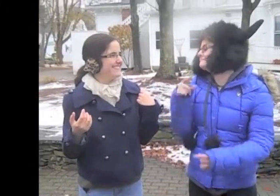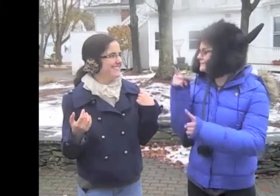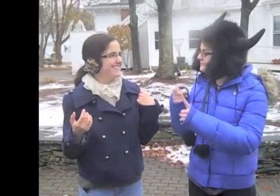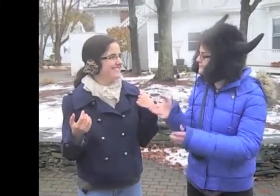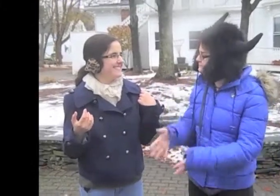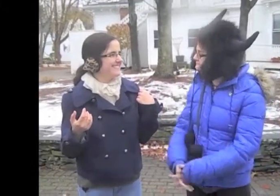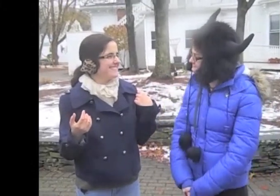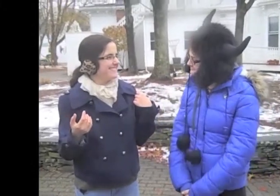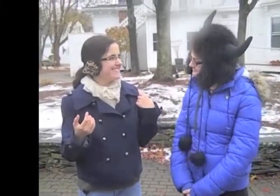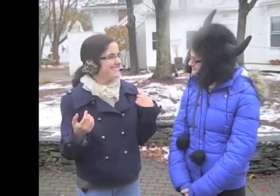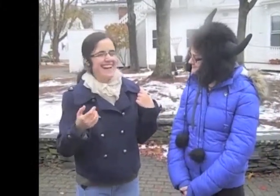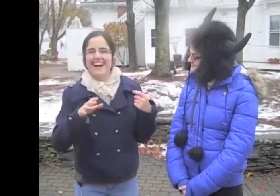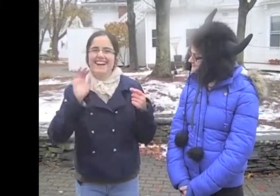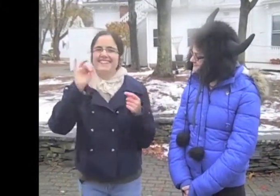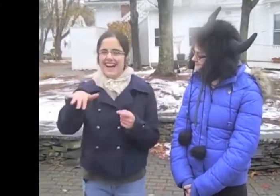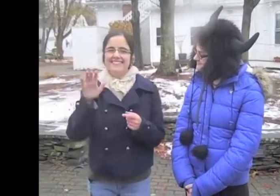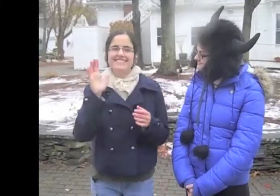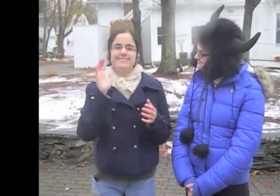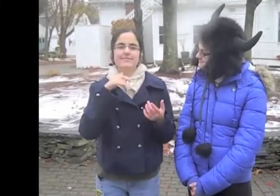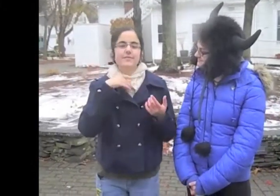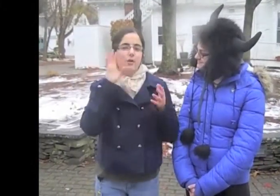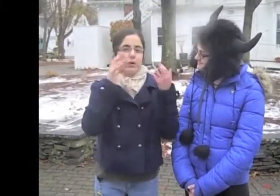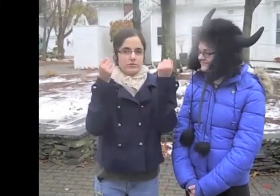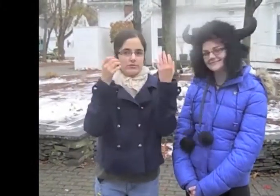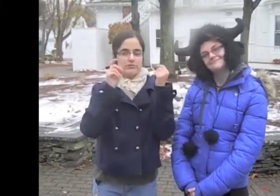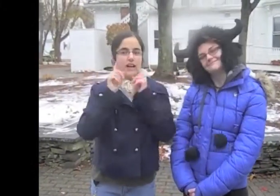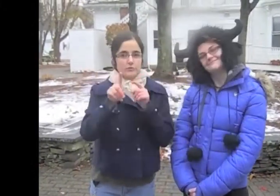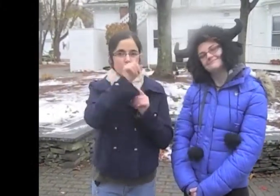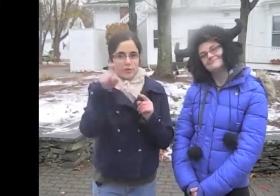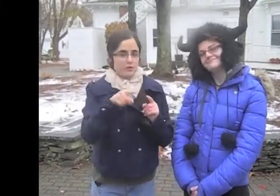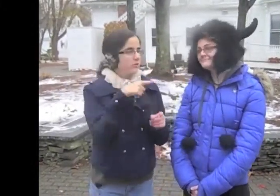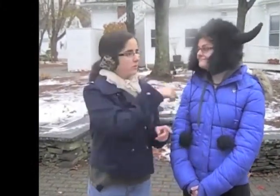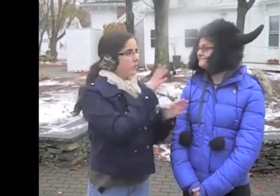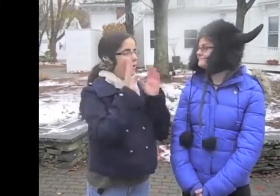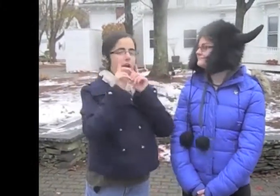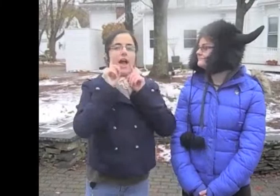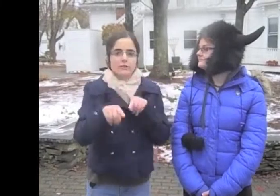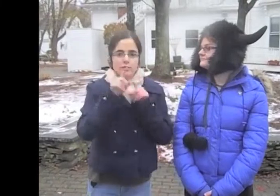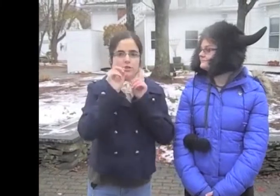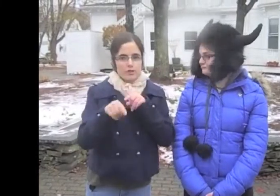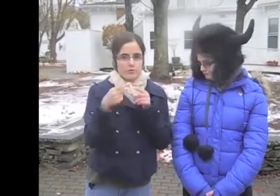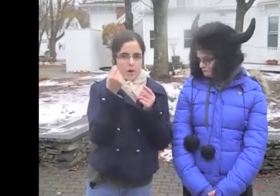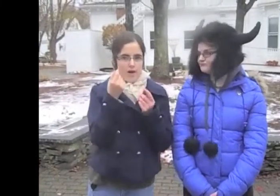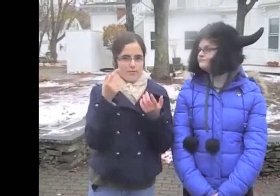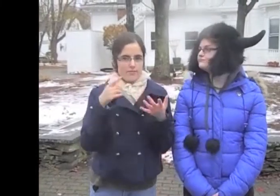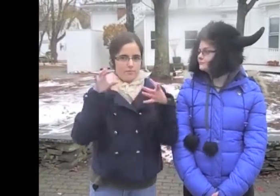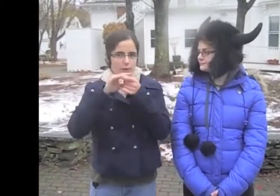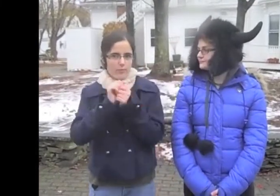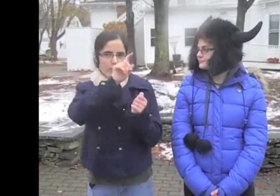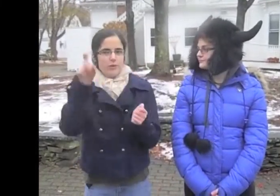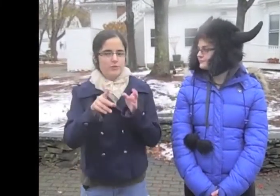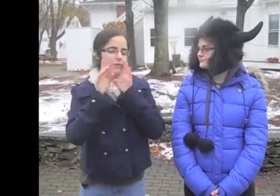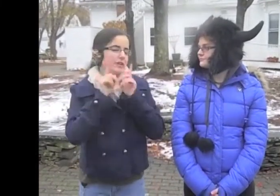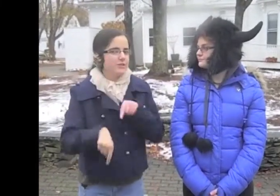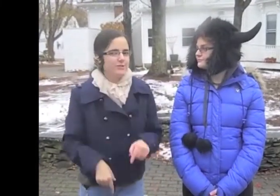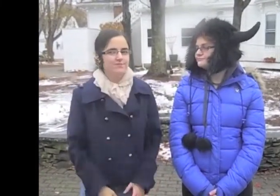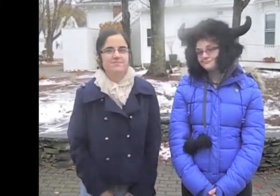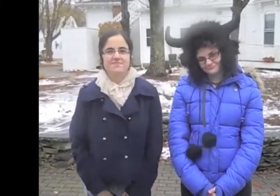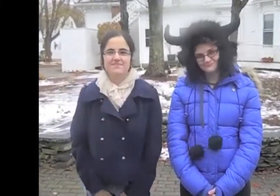Oh, I can't wait to eat. I'm sorry, go ahead. So, we're going to ask some questions and we'll tell you what the answers are